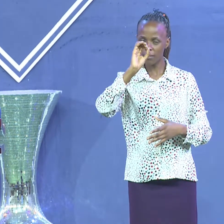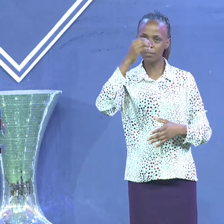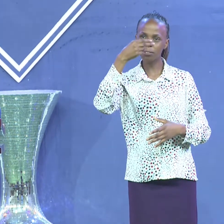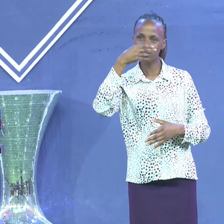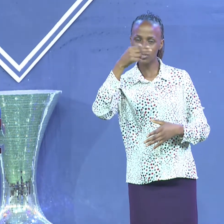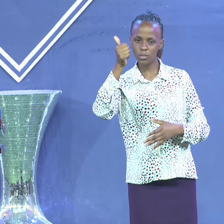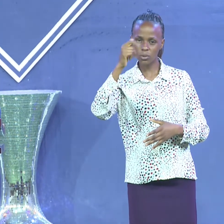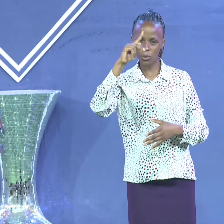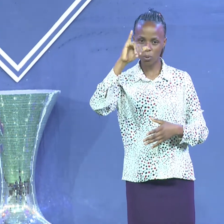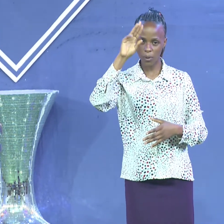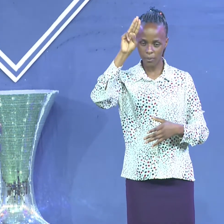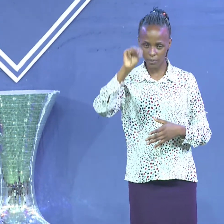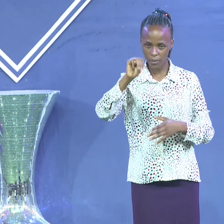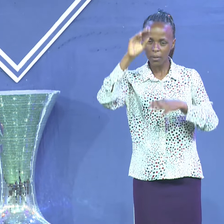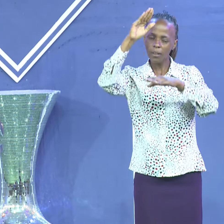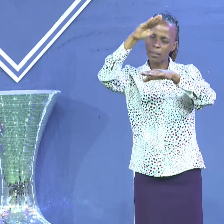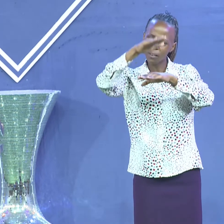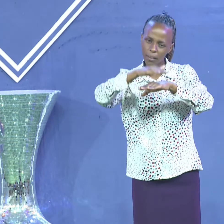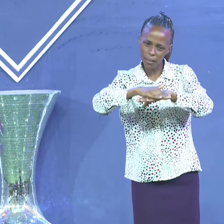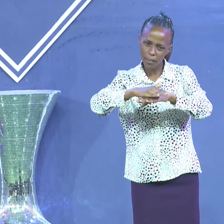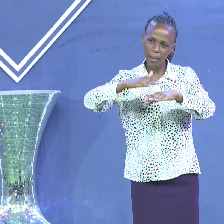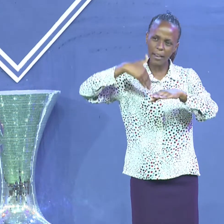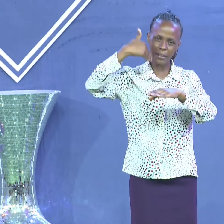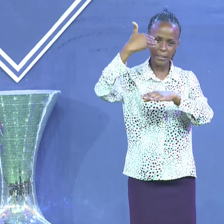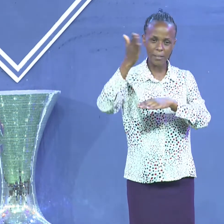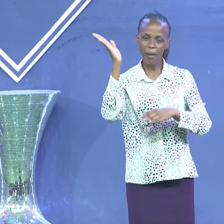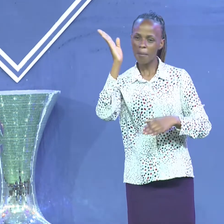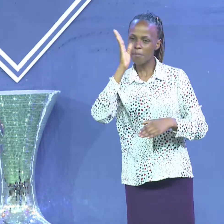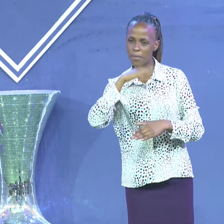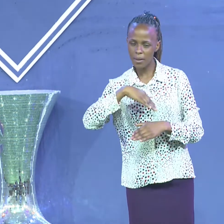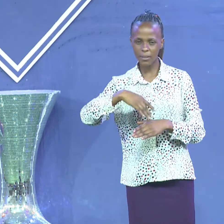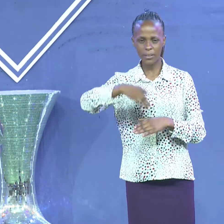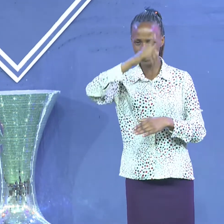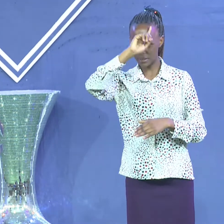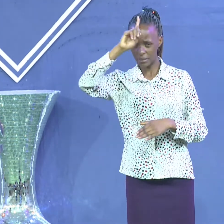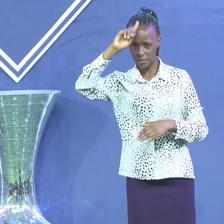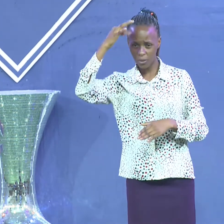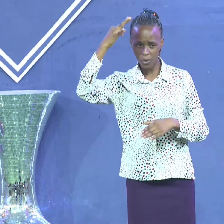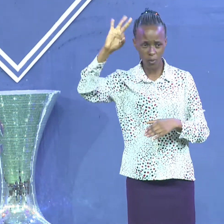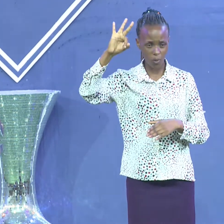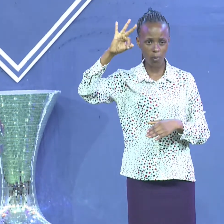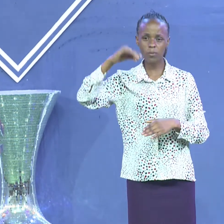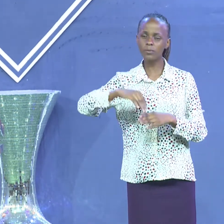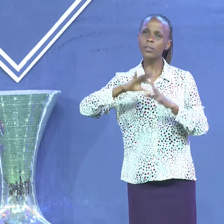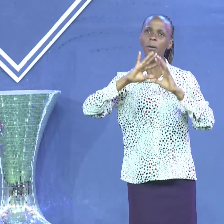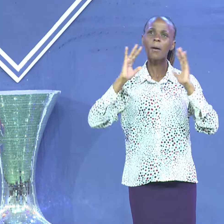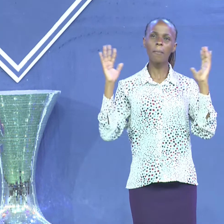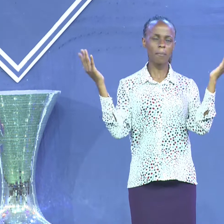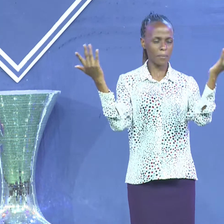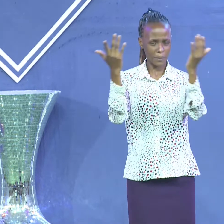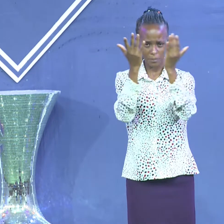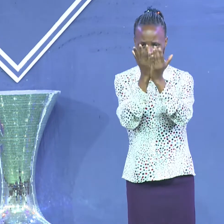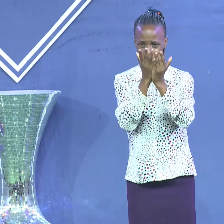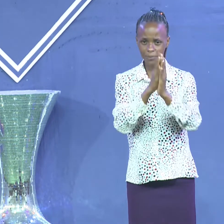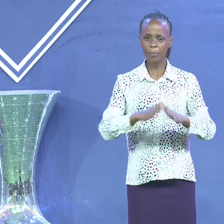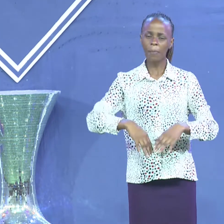olwa 27 Evimerodaki kabaka we Babiloni n'ayimusa omutwe gwa